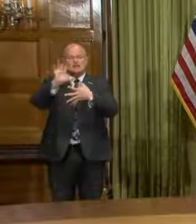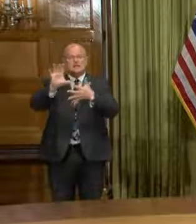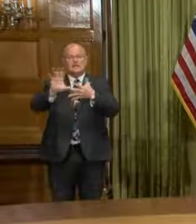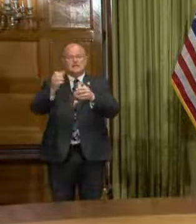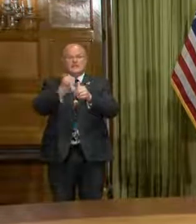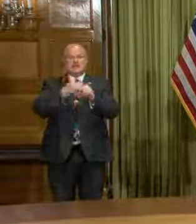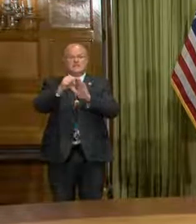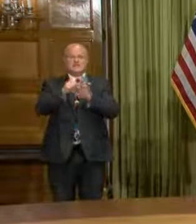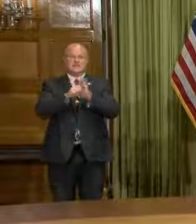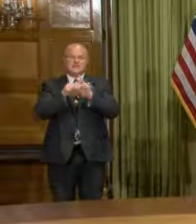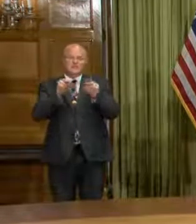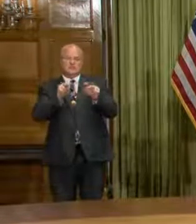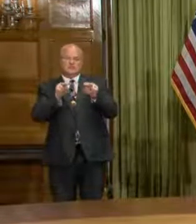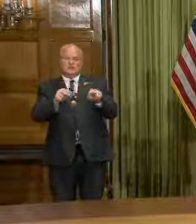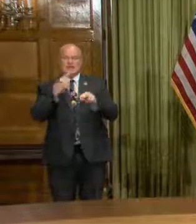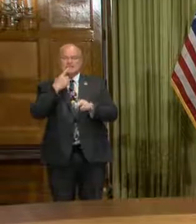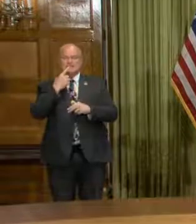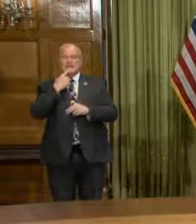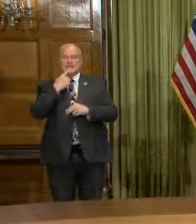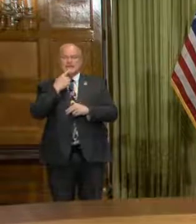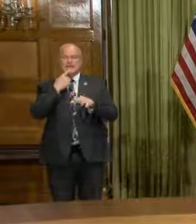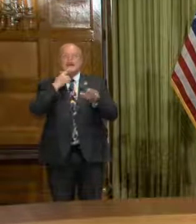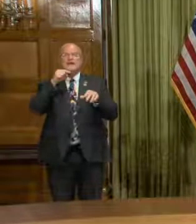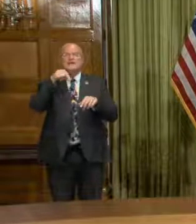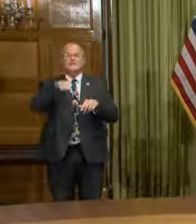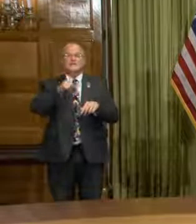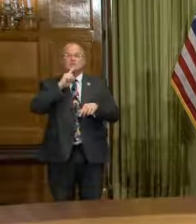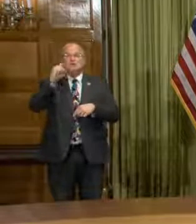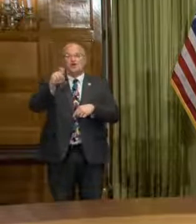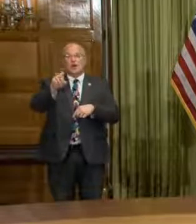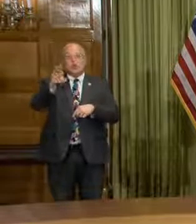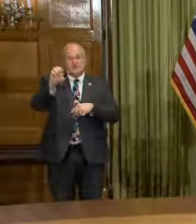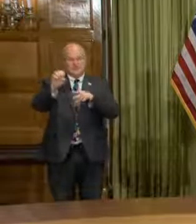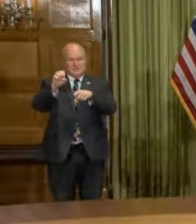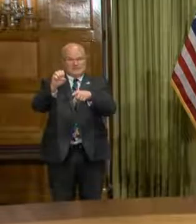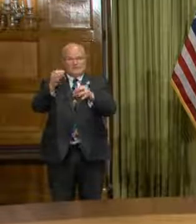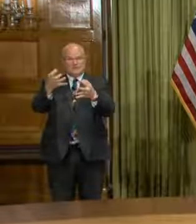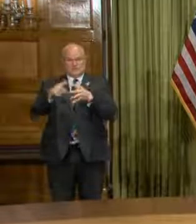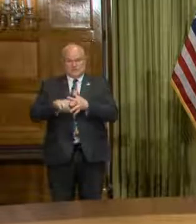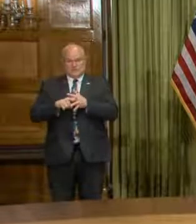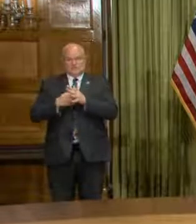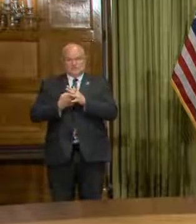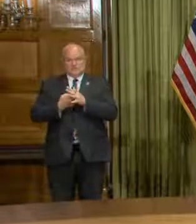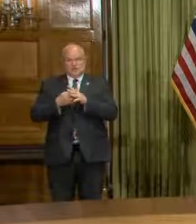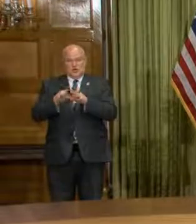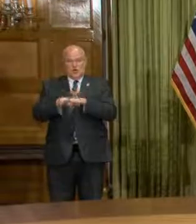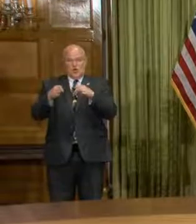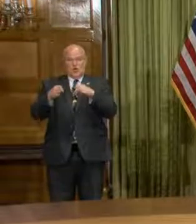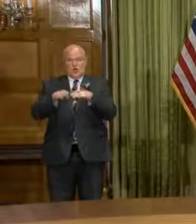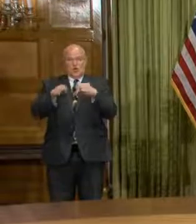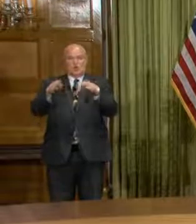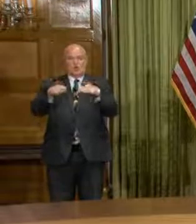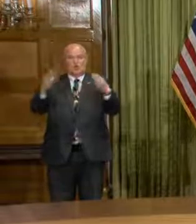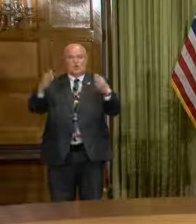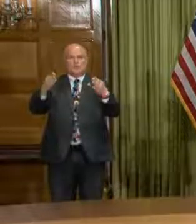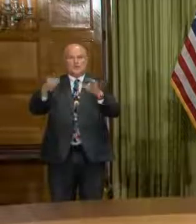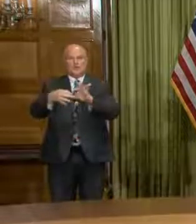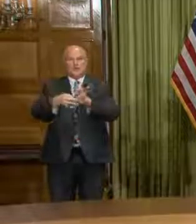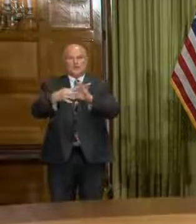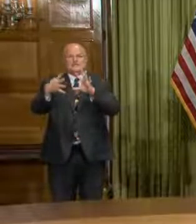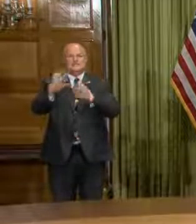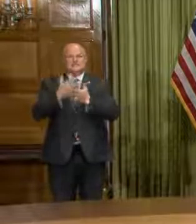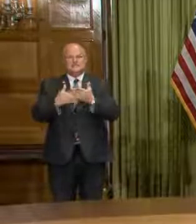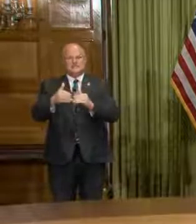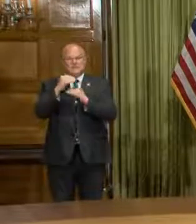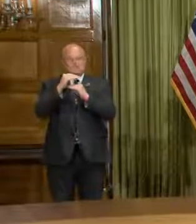that every state can look at as saying, this is where you ought to be if you want to start opening businesses and releasing some